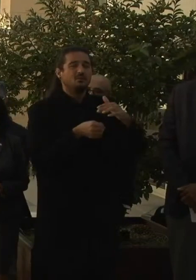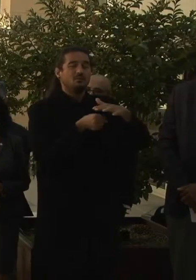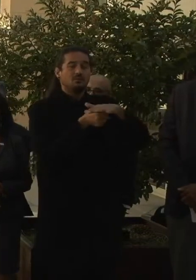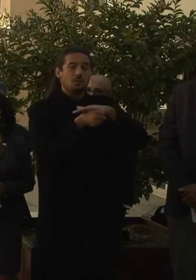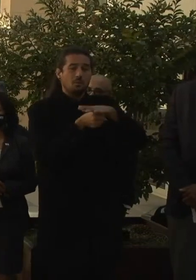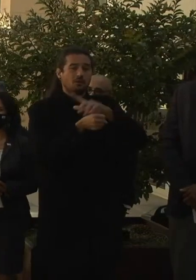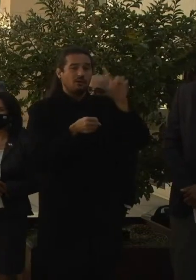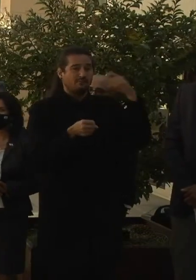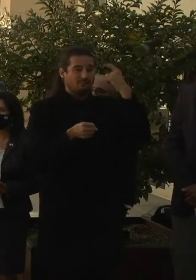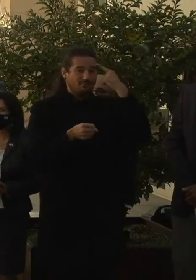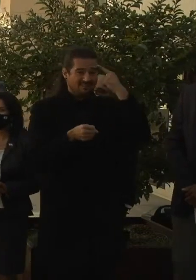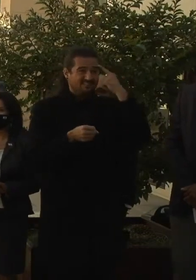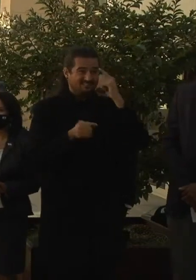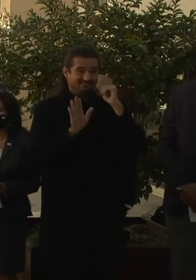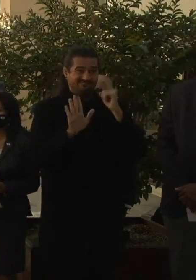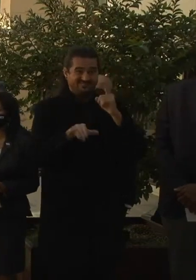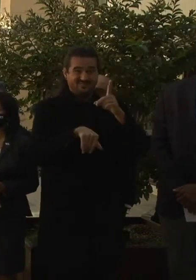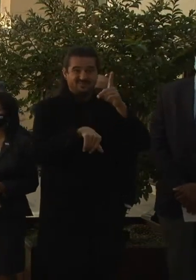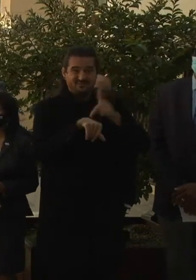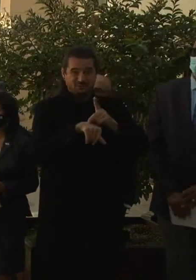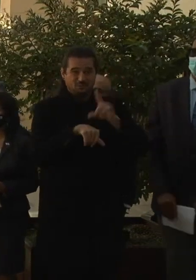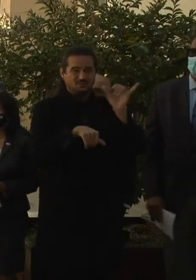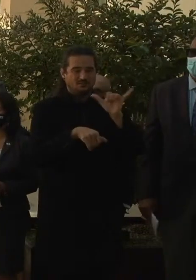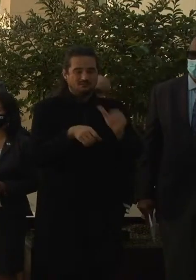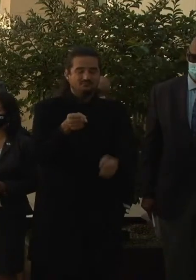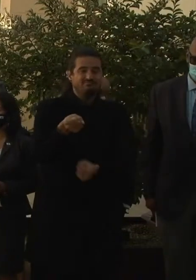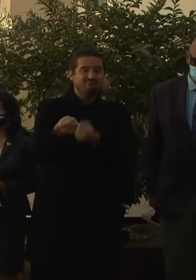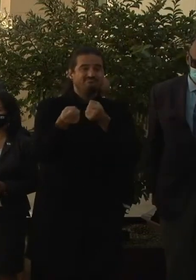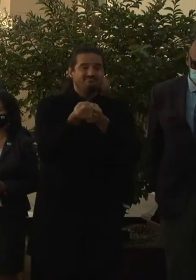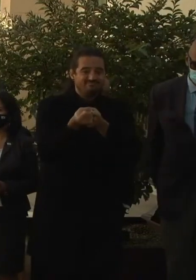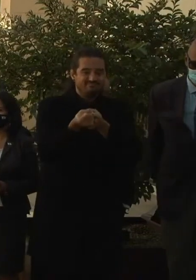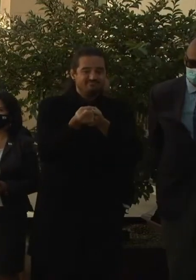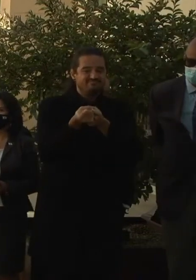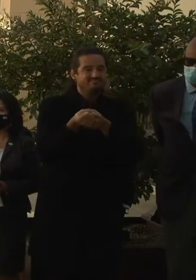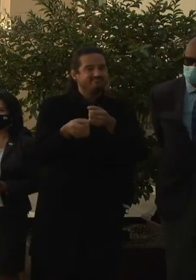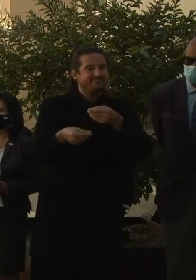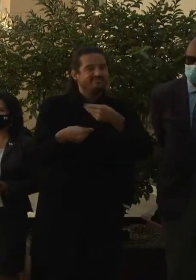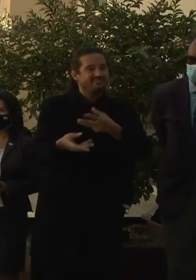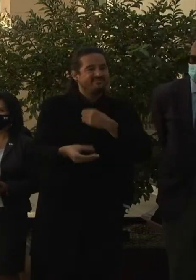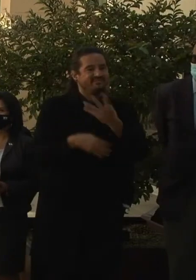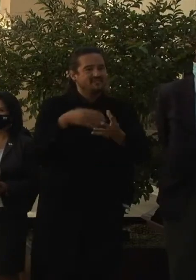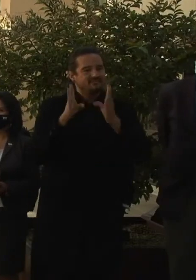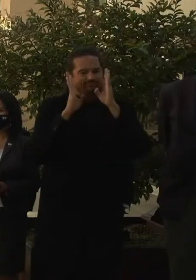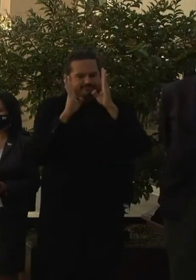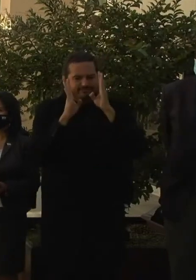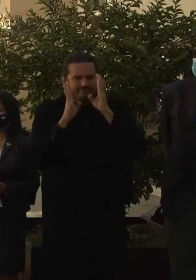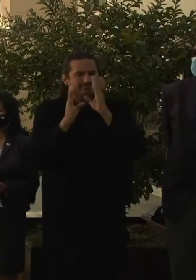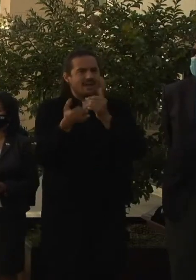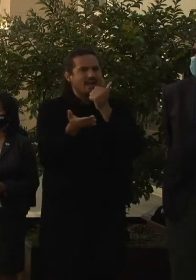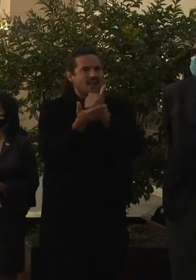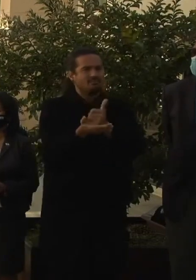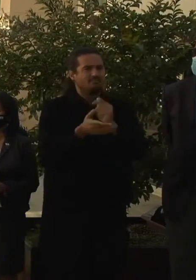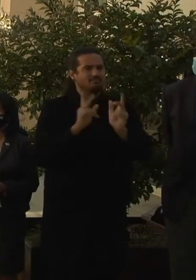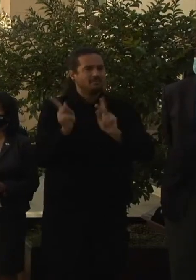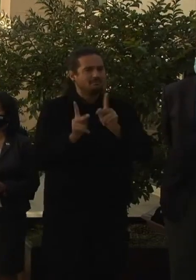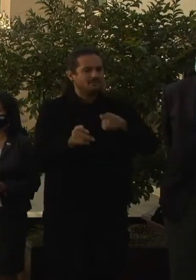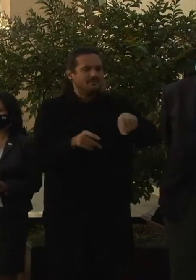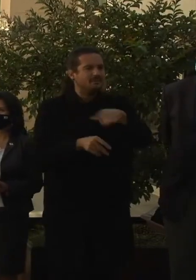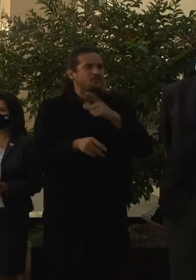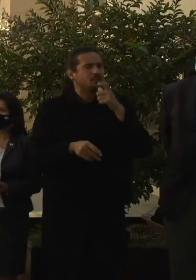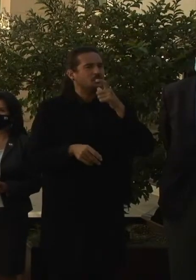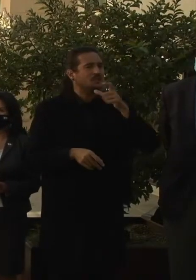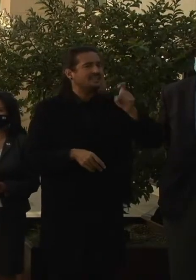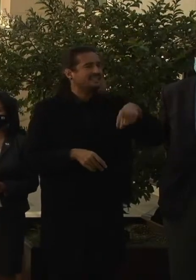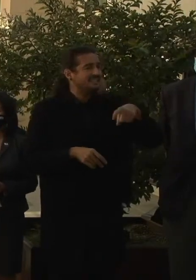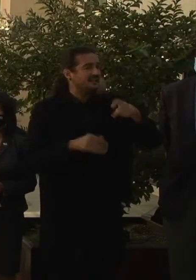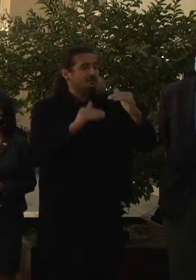to continue to be vigilant in terms of distributing funds for those earning above 80% of area